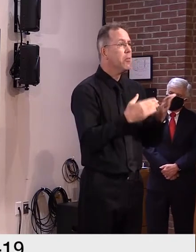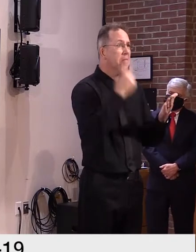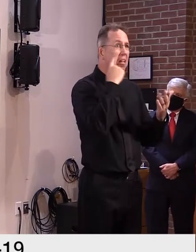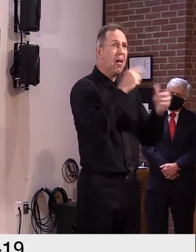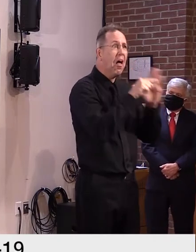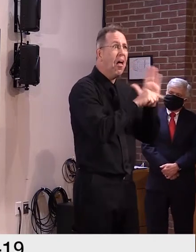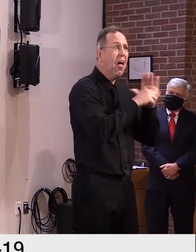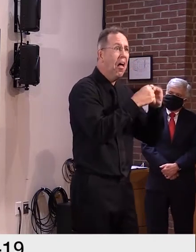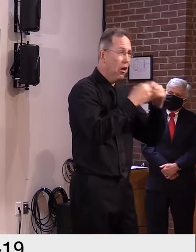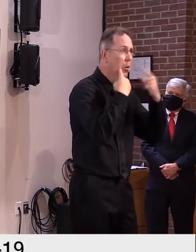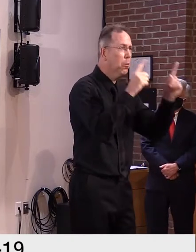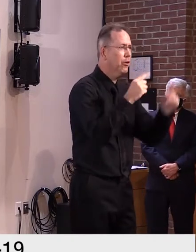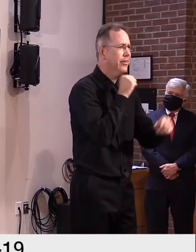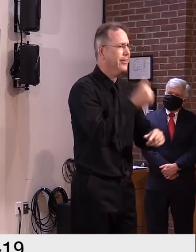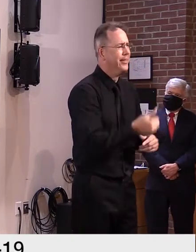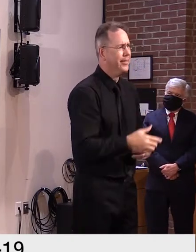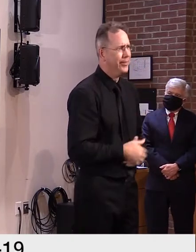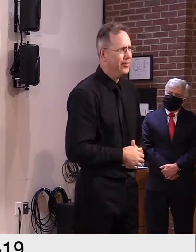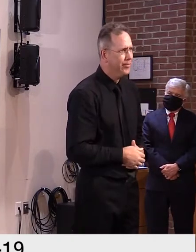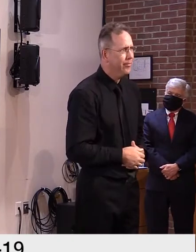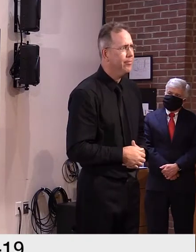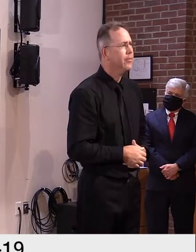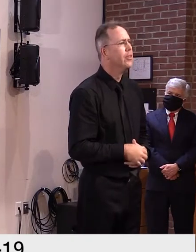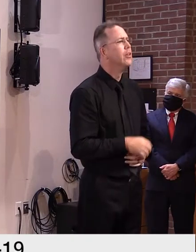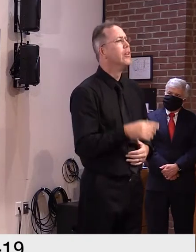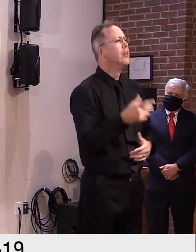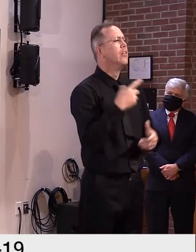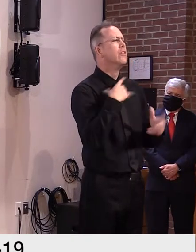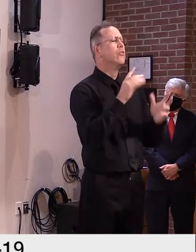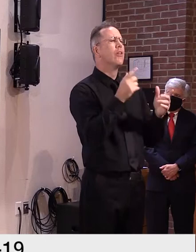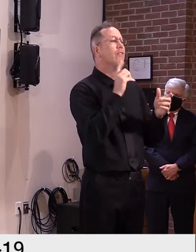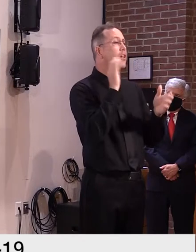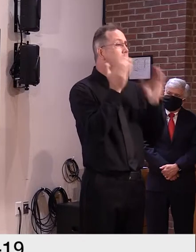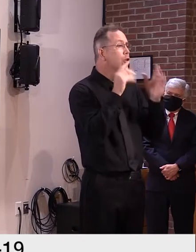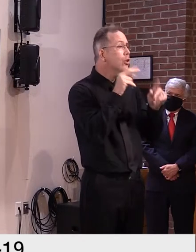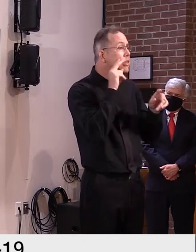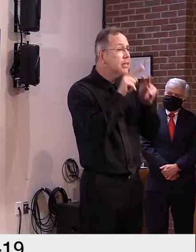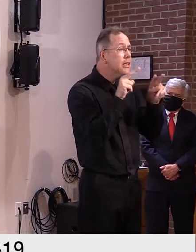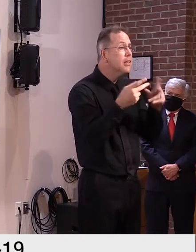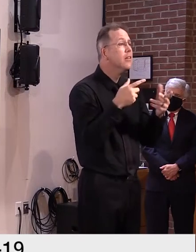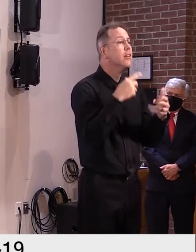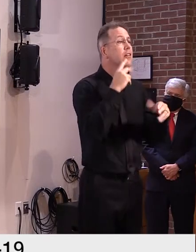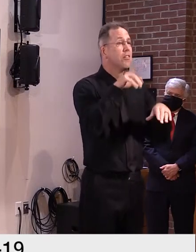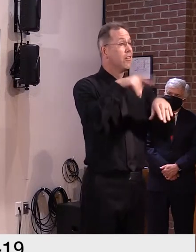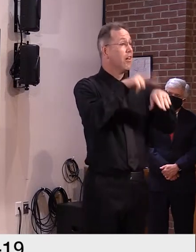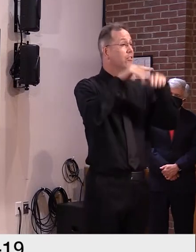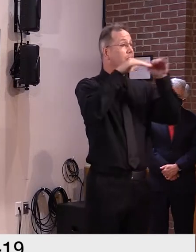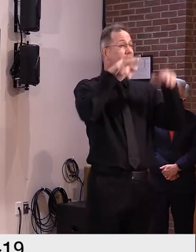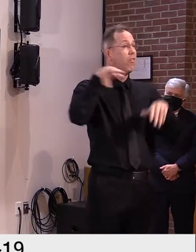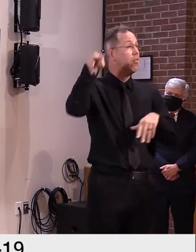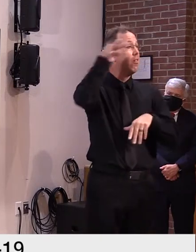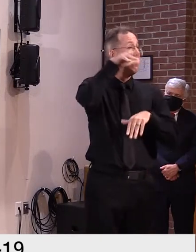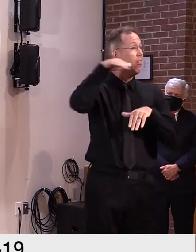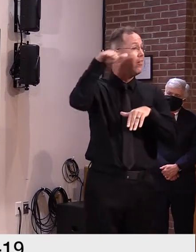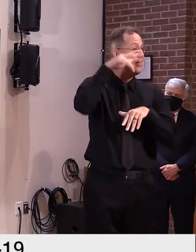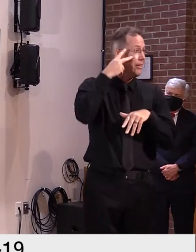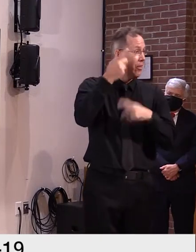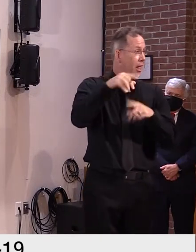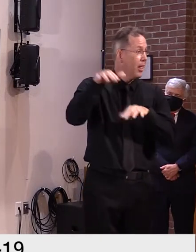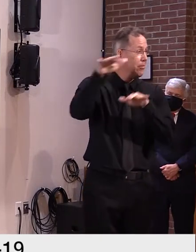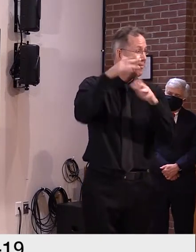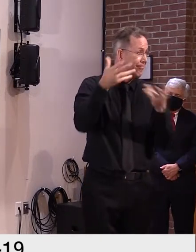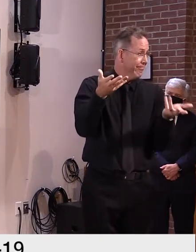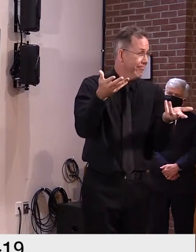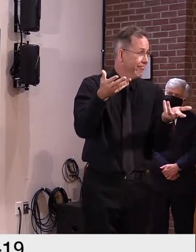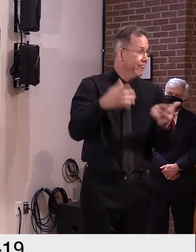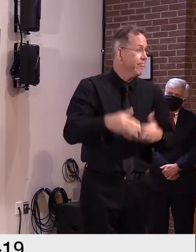the most part, when you compare it to what we see on a national level, I think it's fairly tame